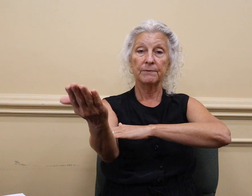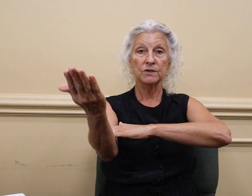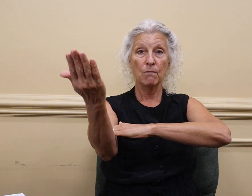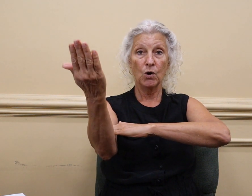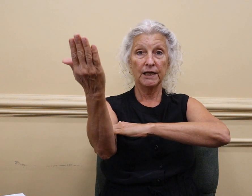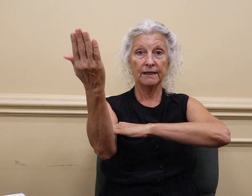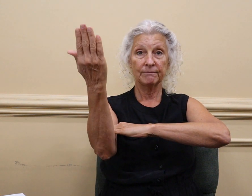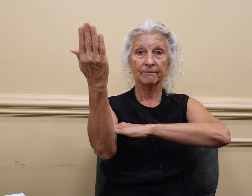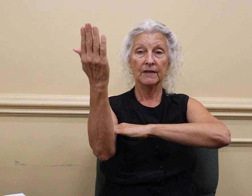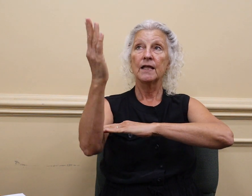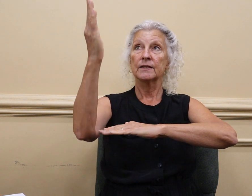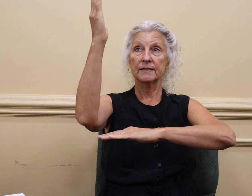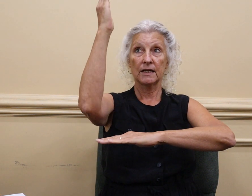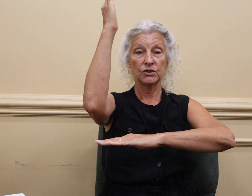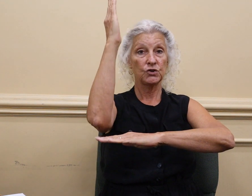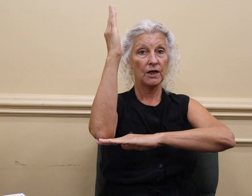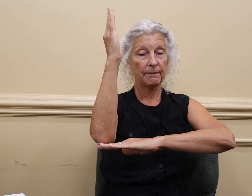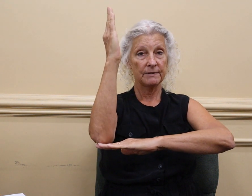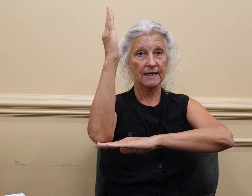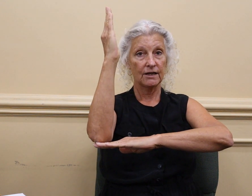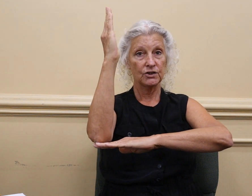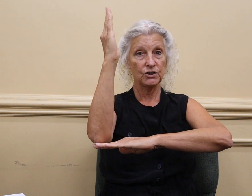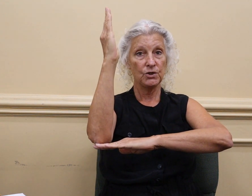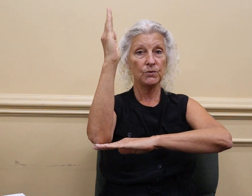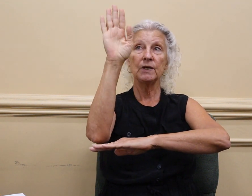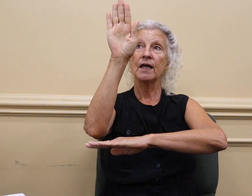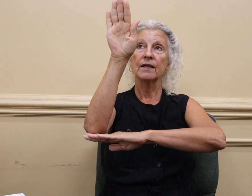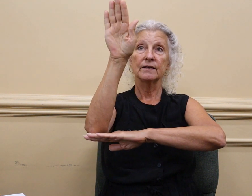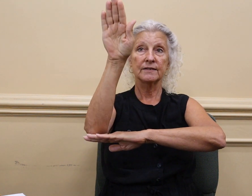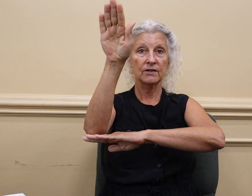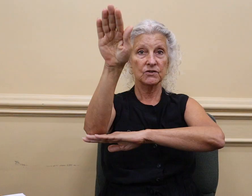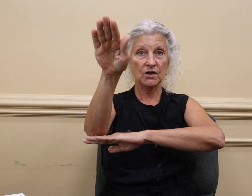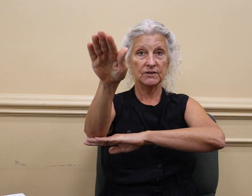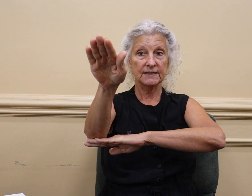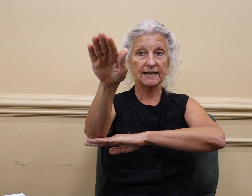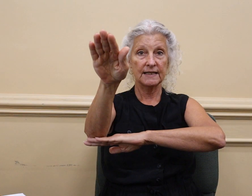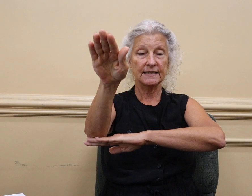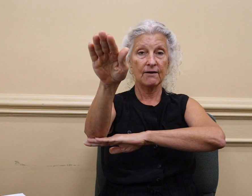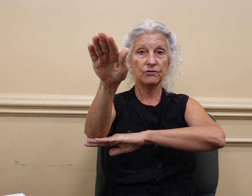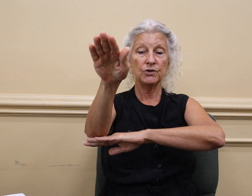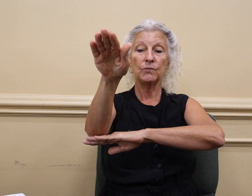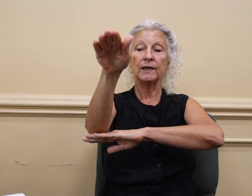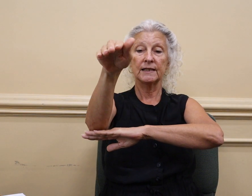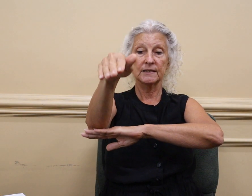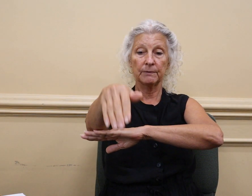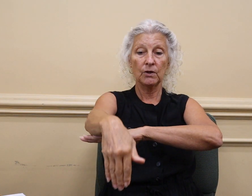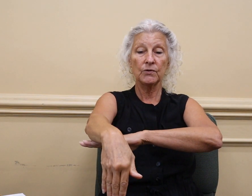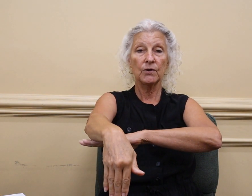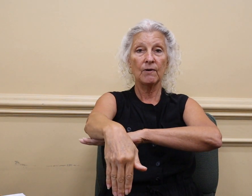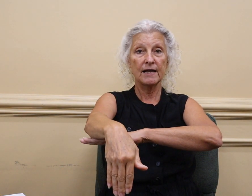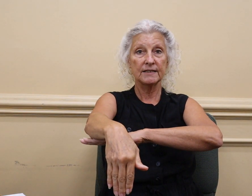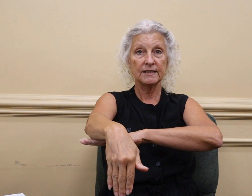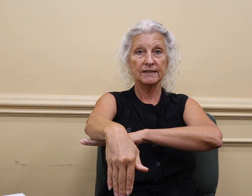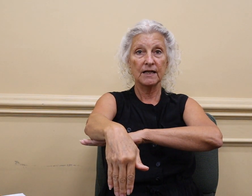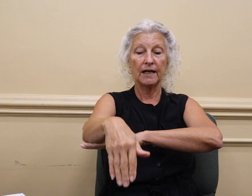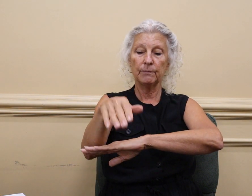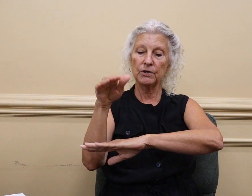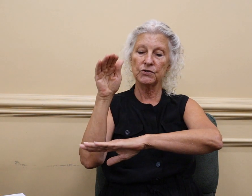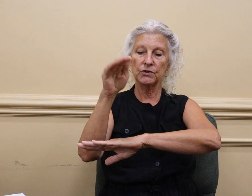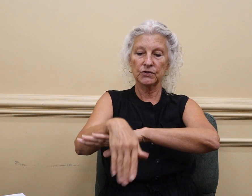it's morning. The sun is straight up and down, it's noon. The sun starts to set, it's afternoon. When it gets below the horizon, it's night. And pretty soon you'll